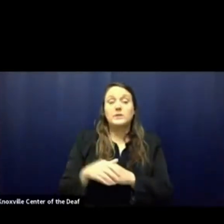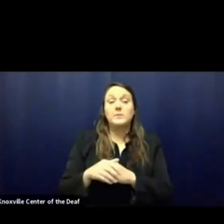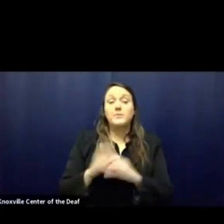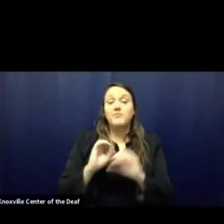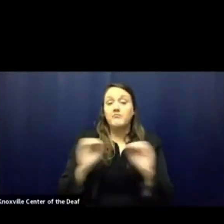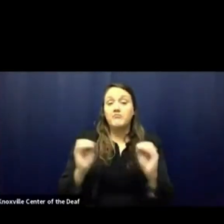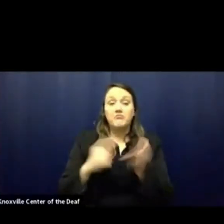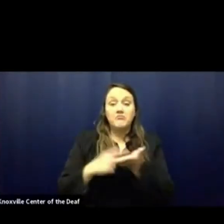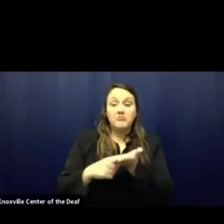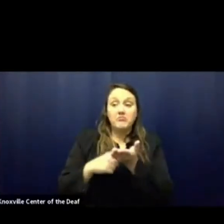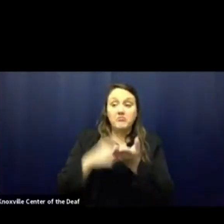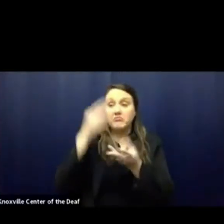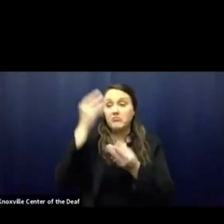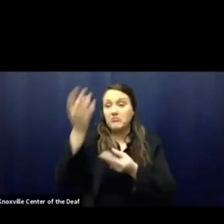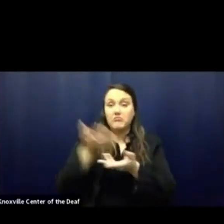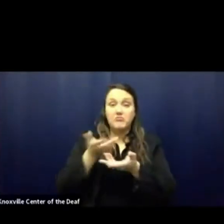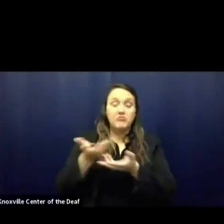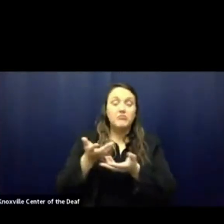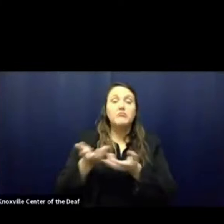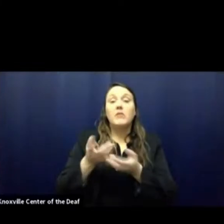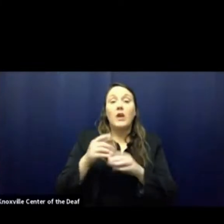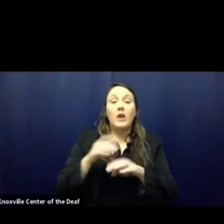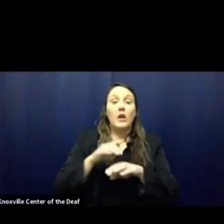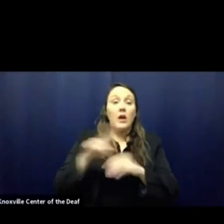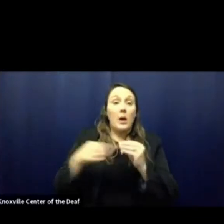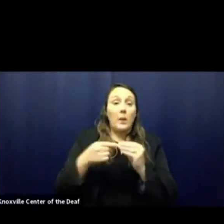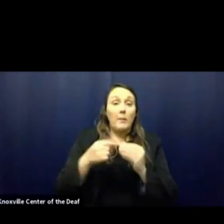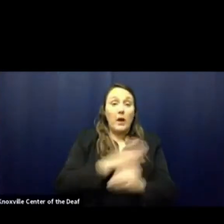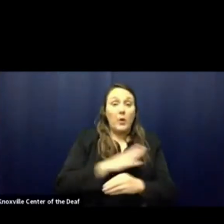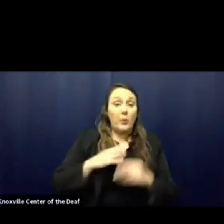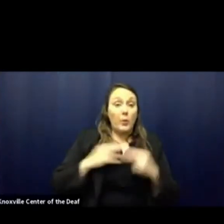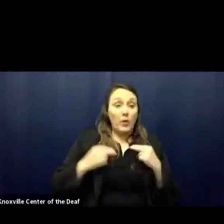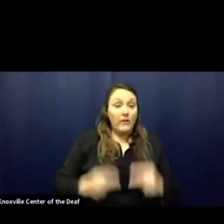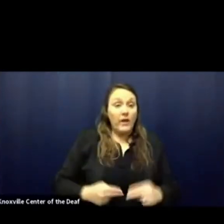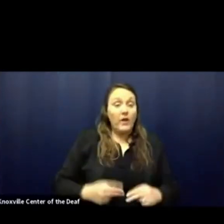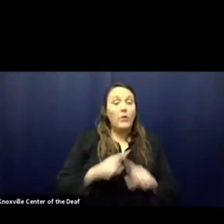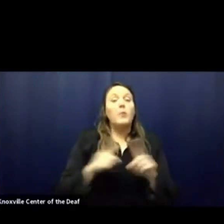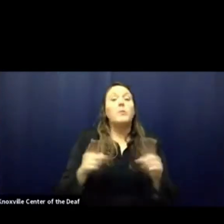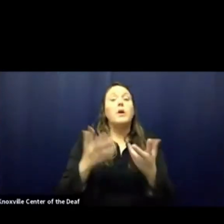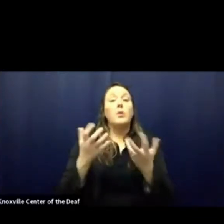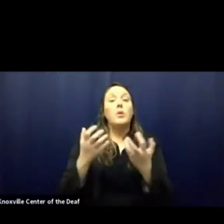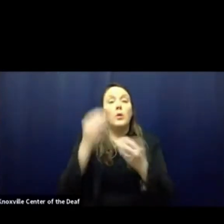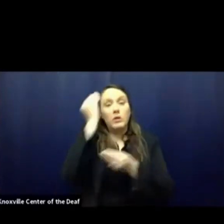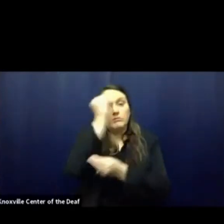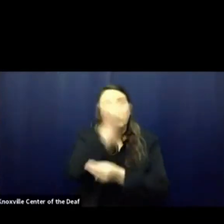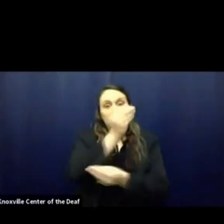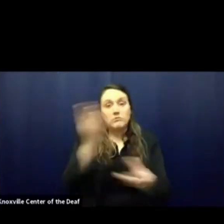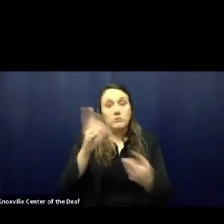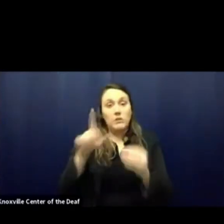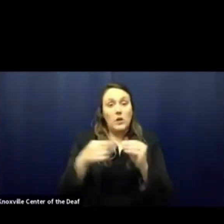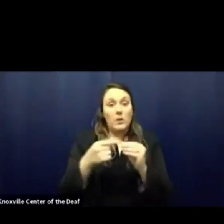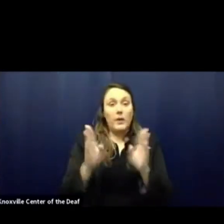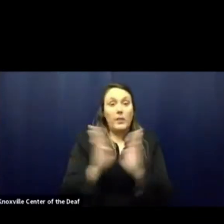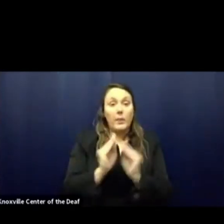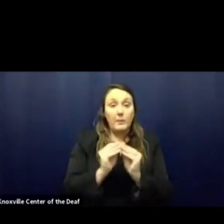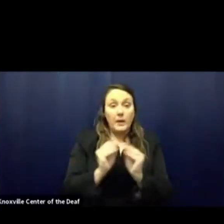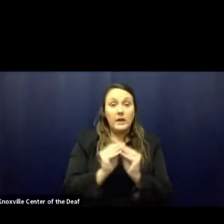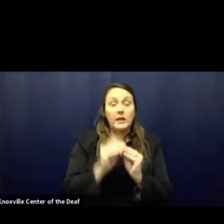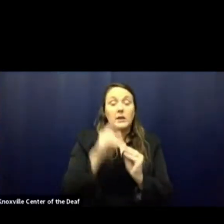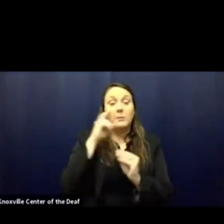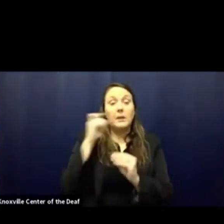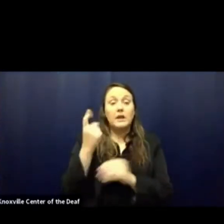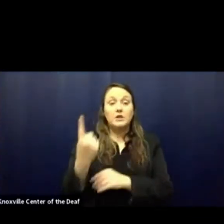or voting on Board of Health matters, we wanted to make you aware of this meeting since there will be 2 Board of Health